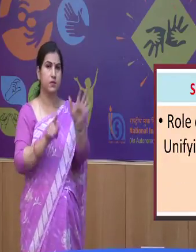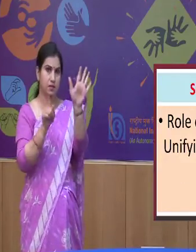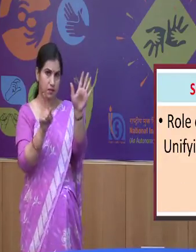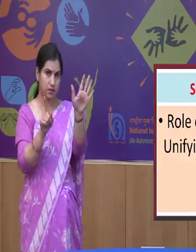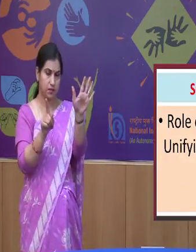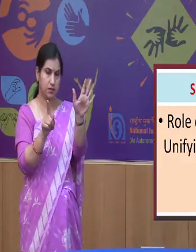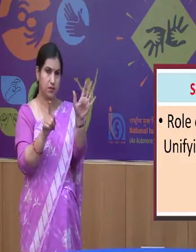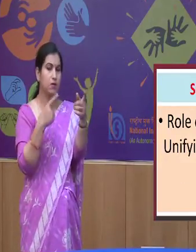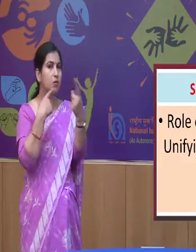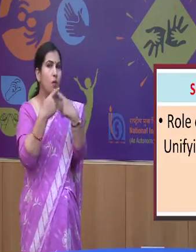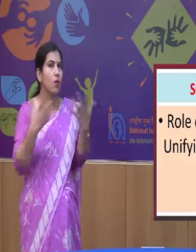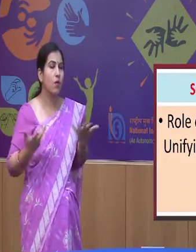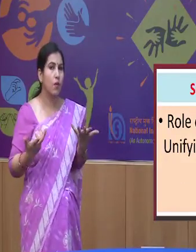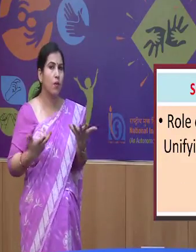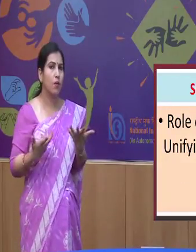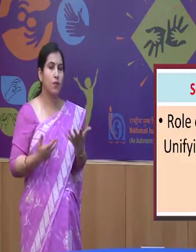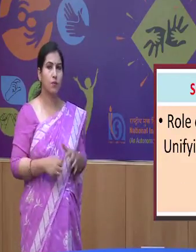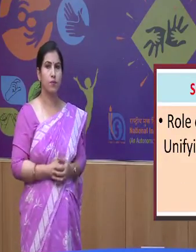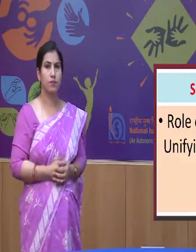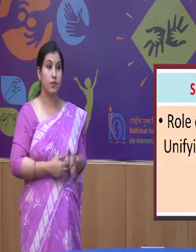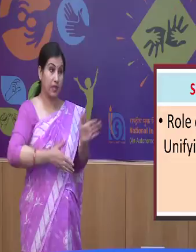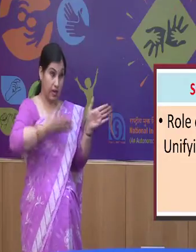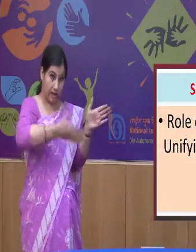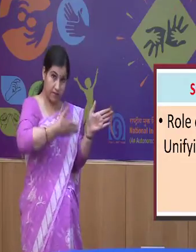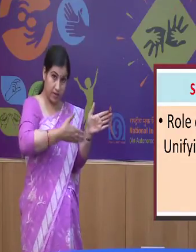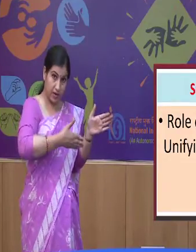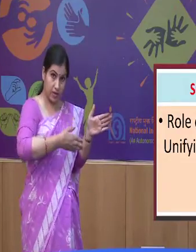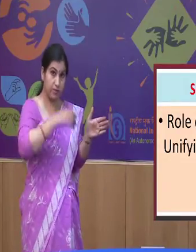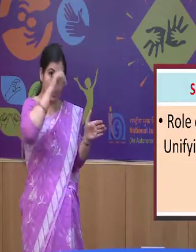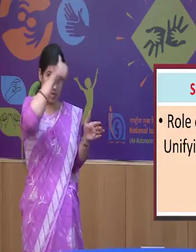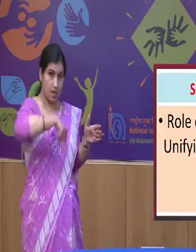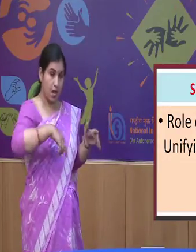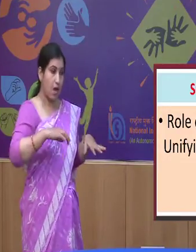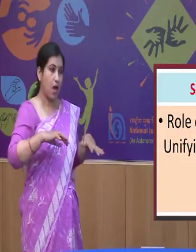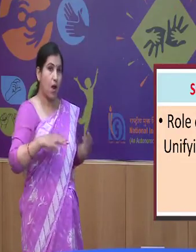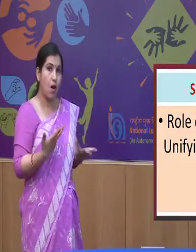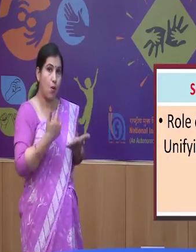Sixth point, we discussed about the role of railways in unifying India.